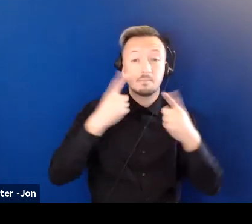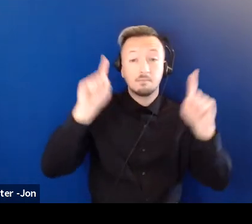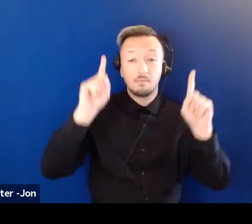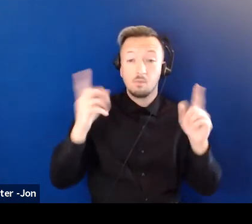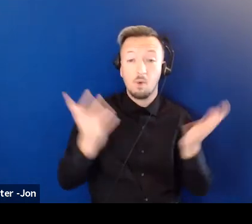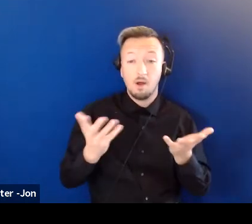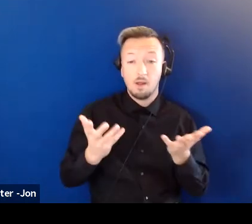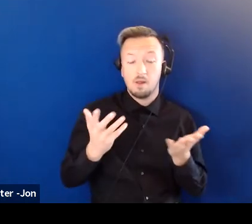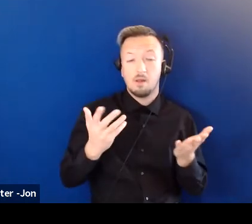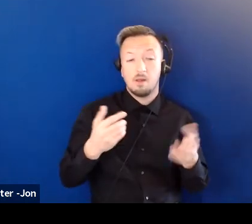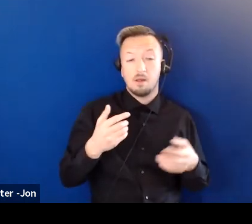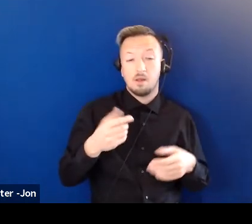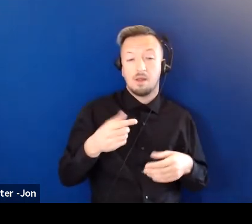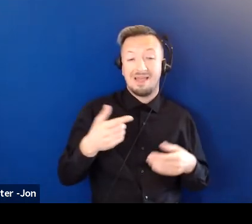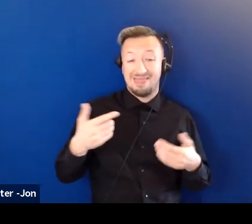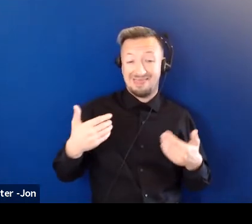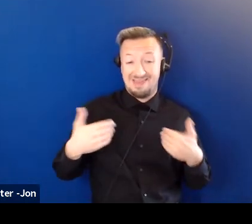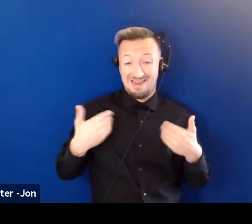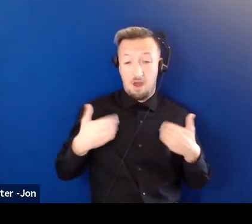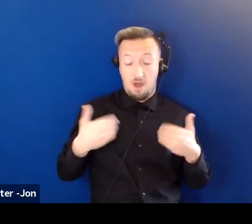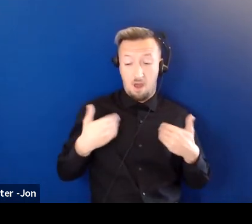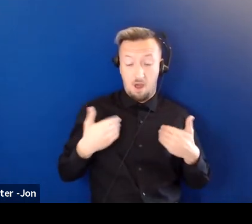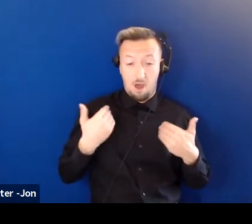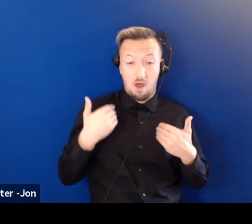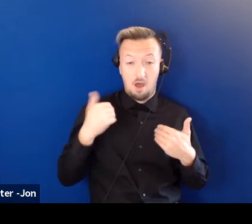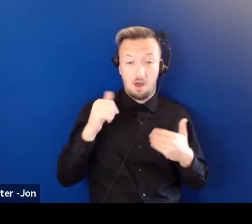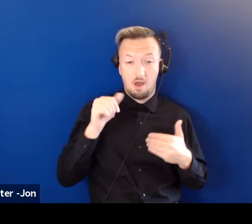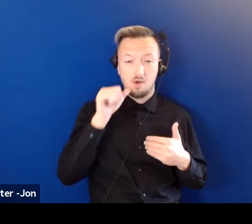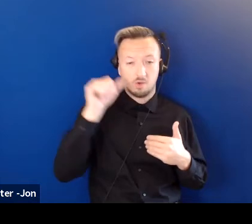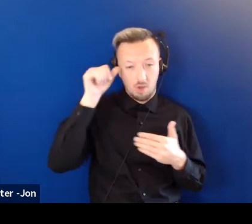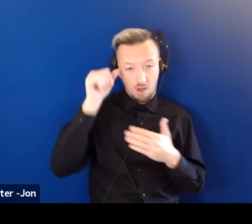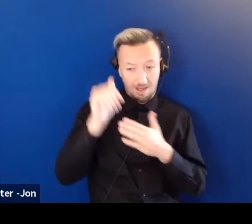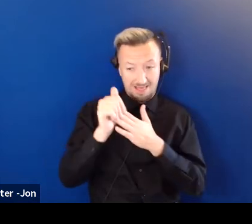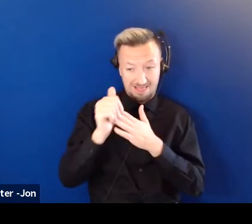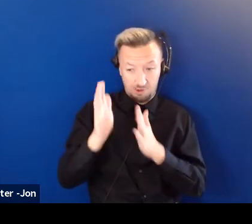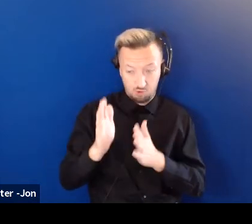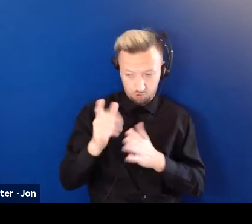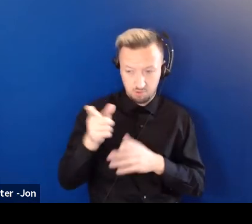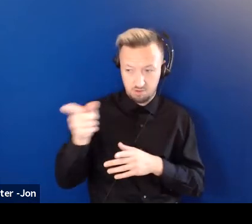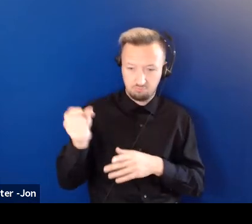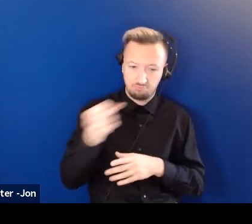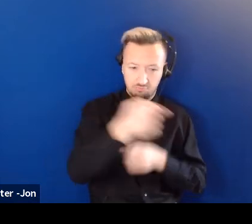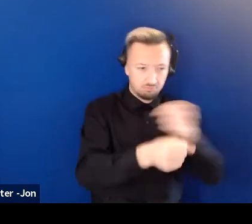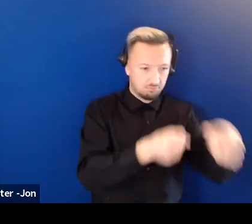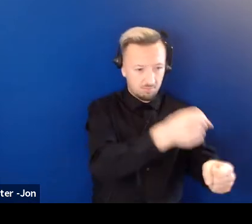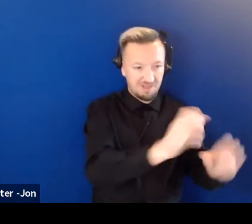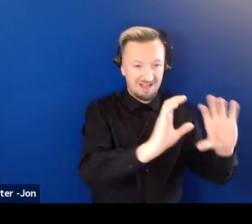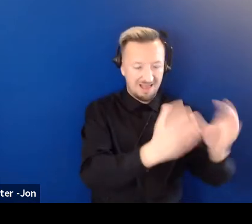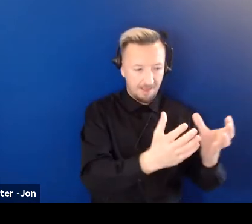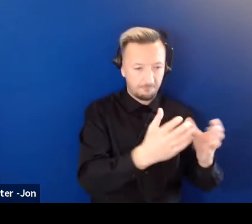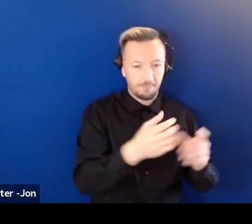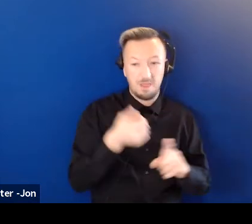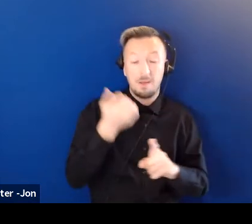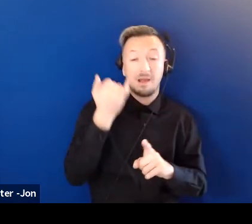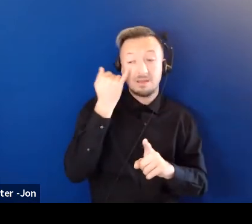adult leaders and our young staff into the classroom, and especially if there was a visible disability,